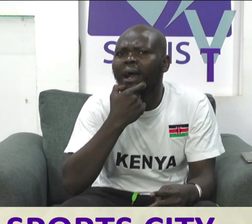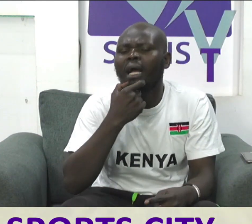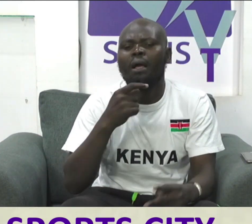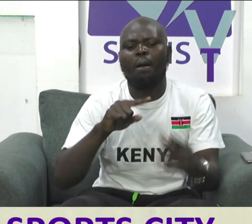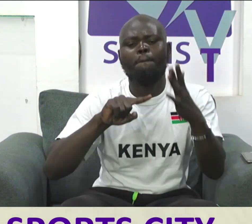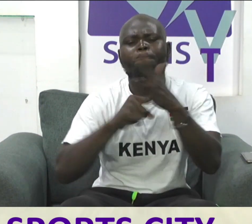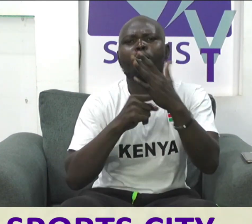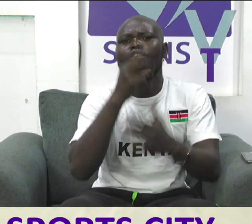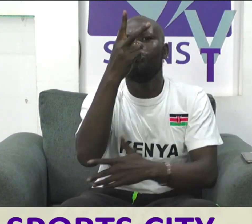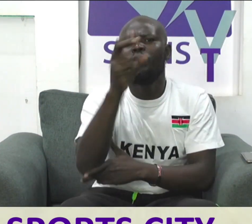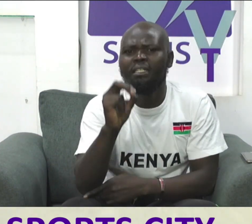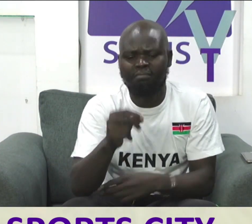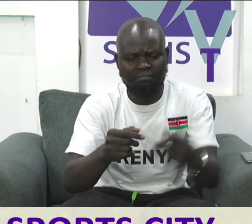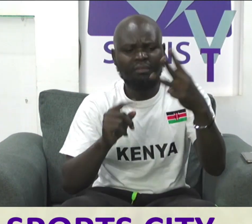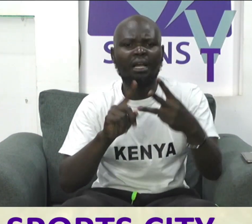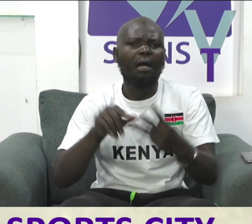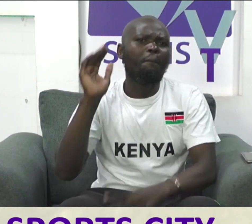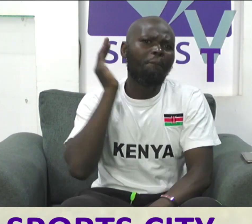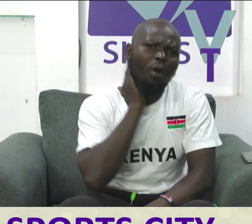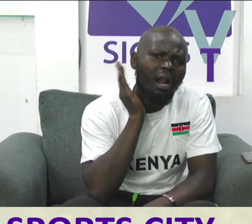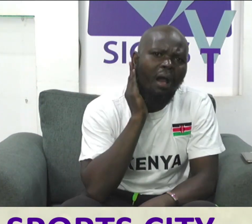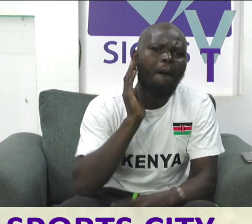or Gor Mahia?